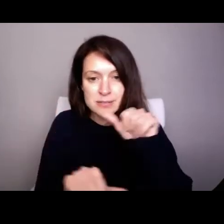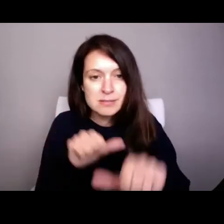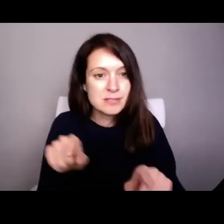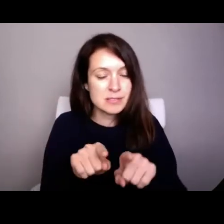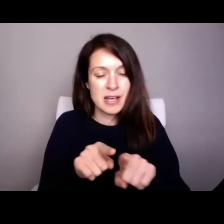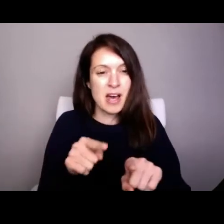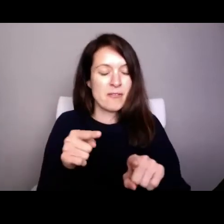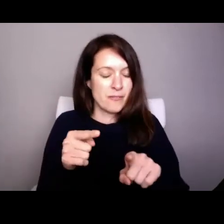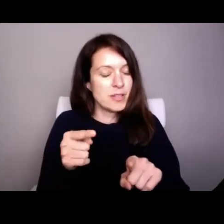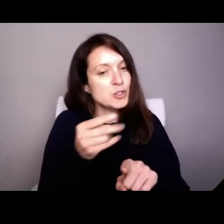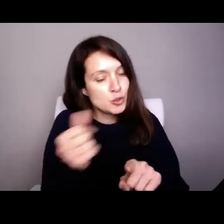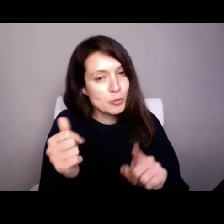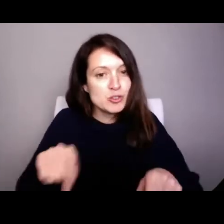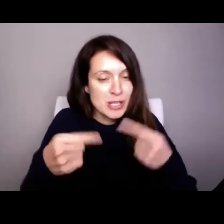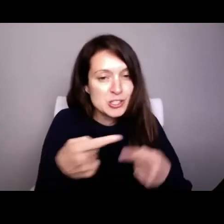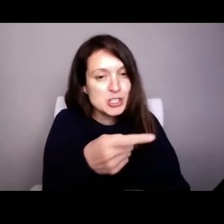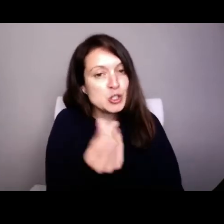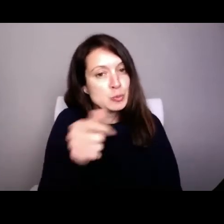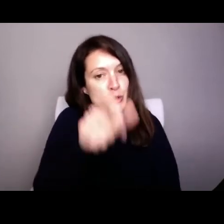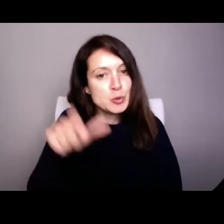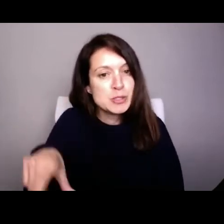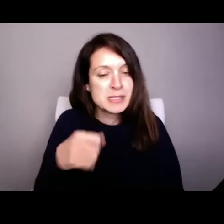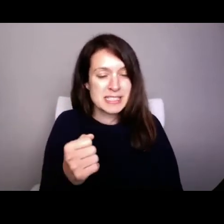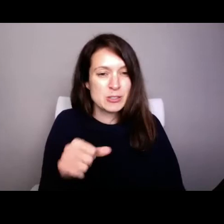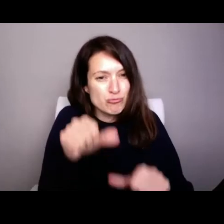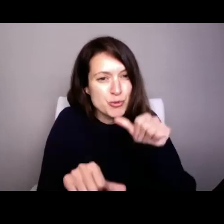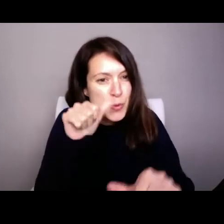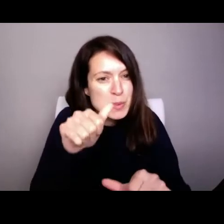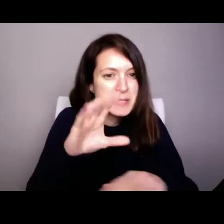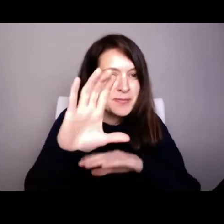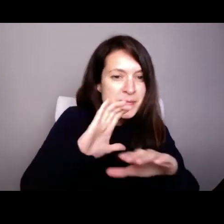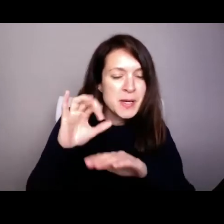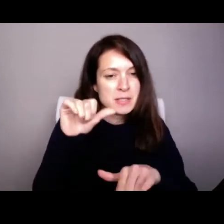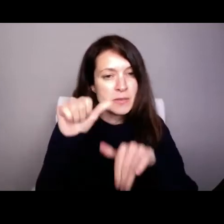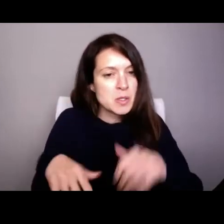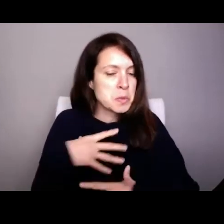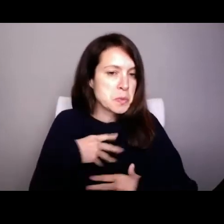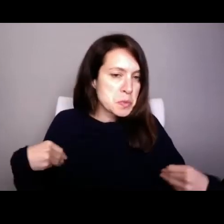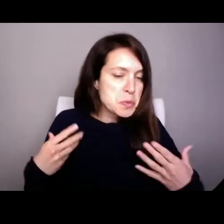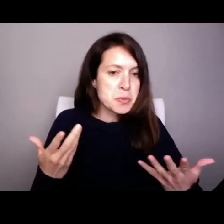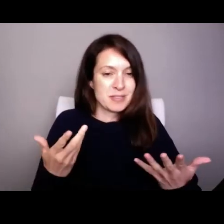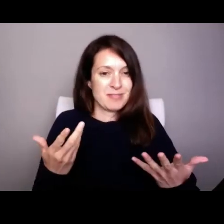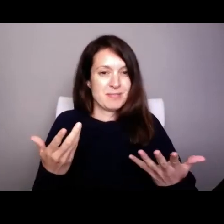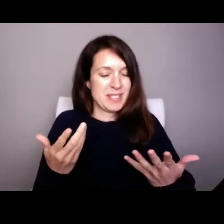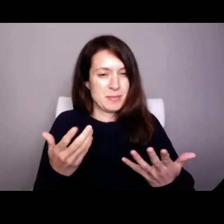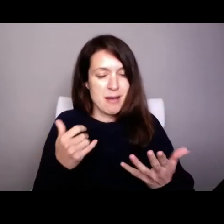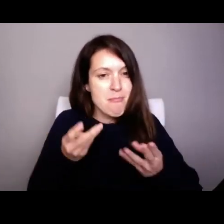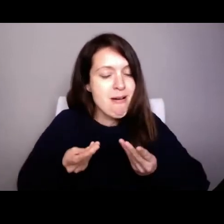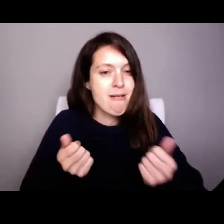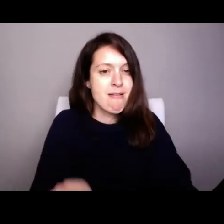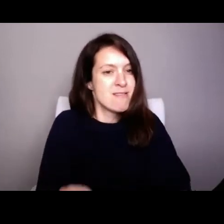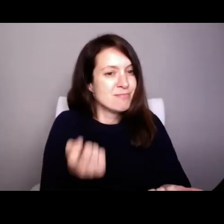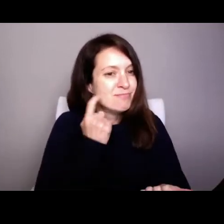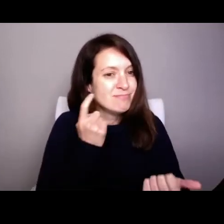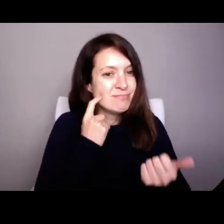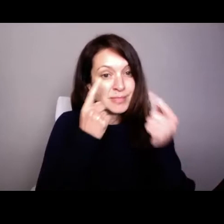draining challenges that some students were experiencing. And so some of the recommendations around that were around universities